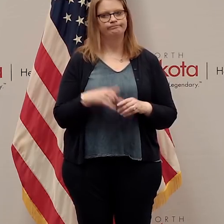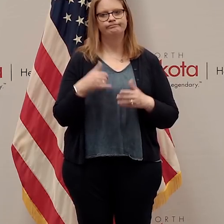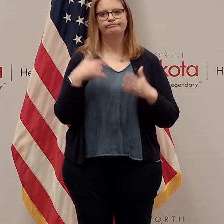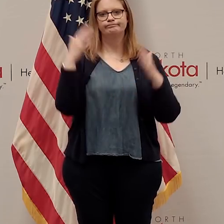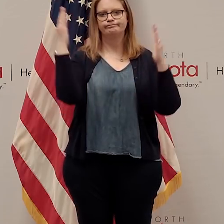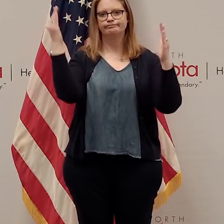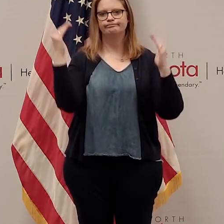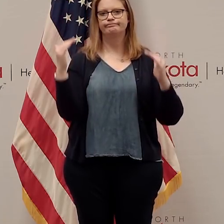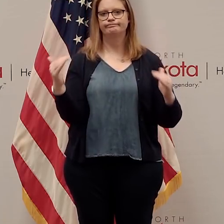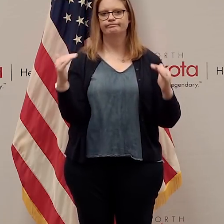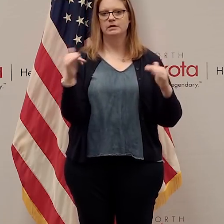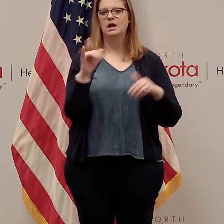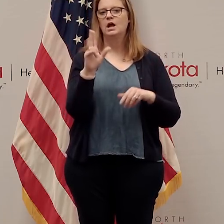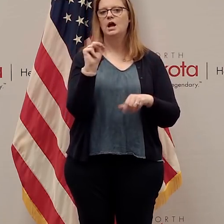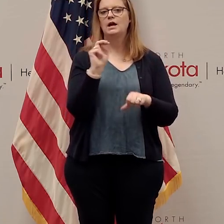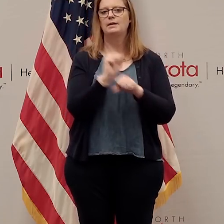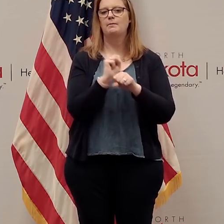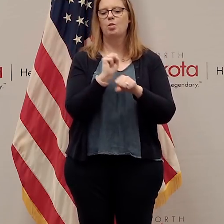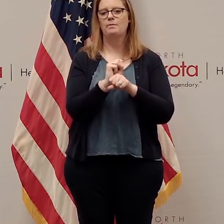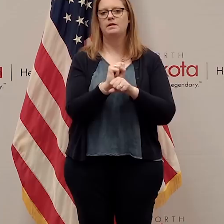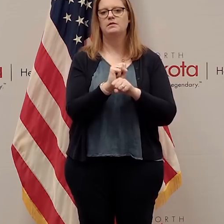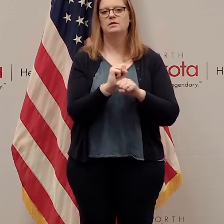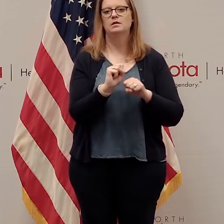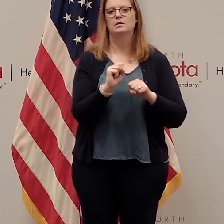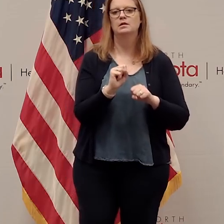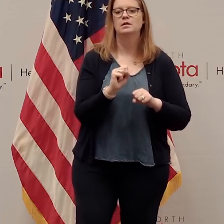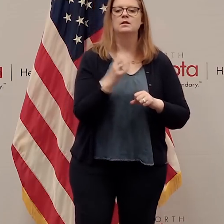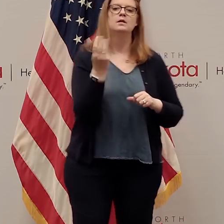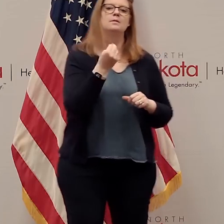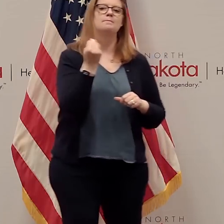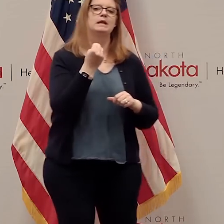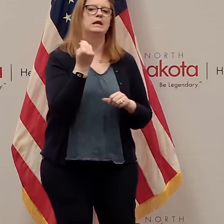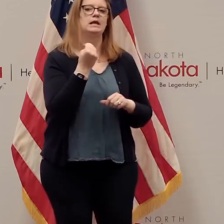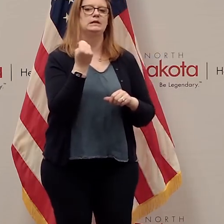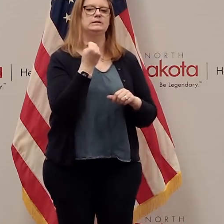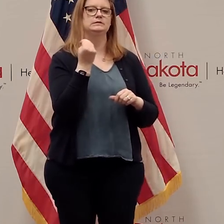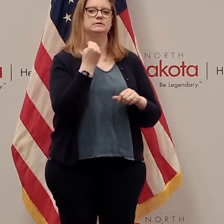Next topic is unemployment. Monday's claims